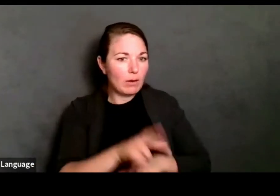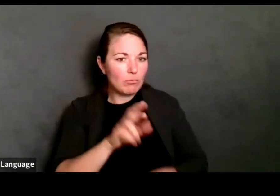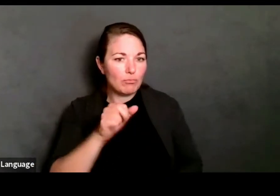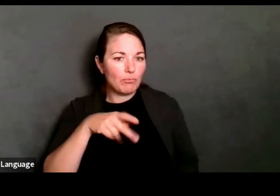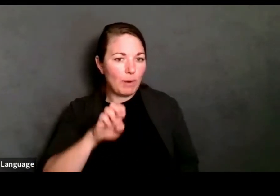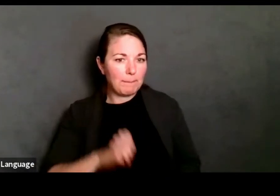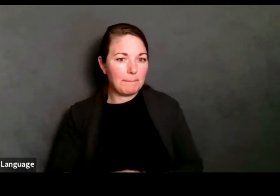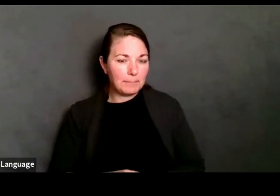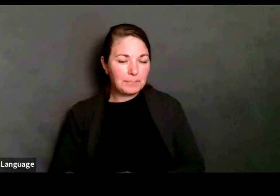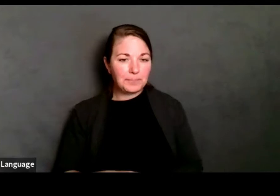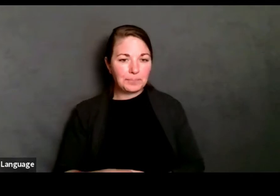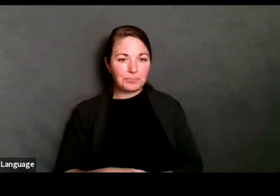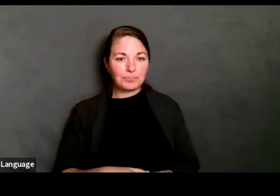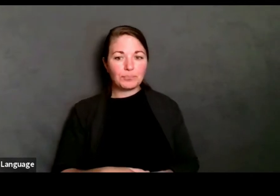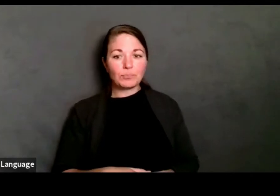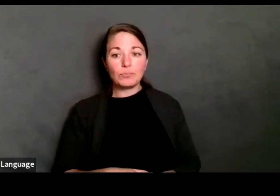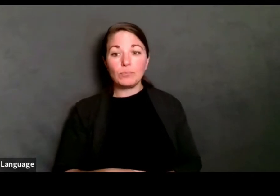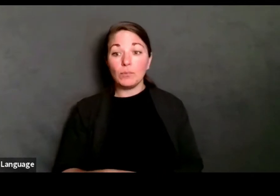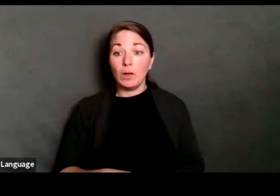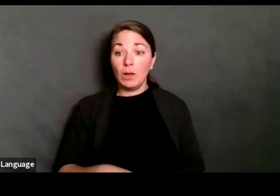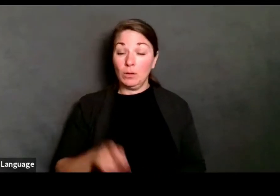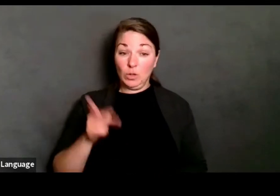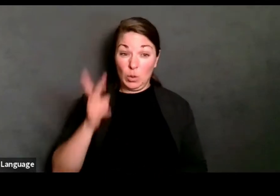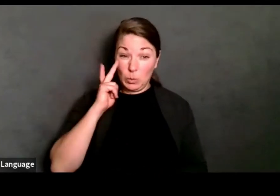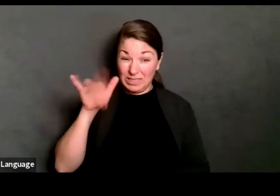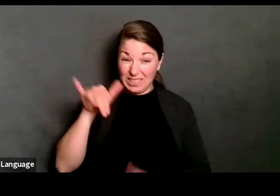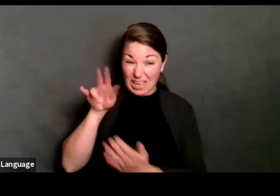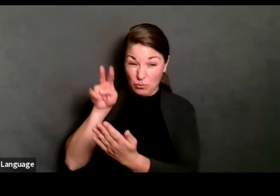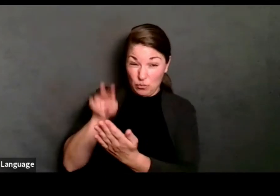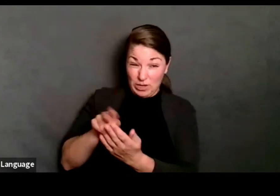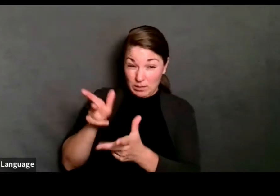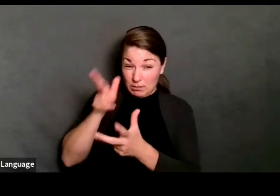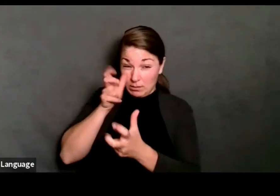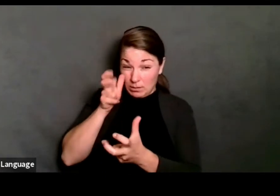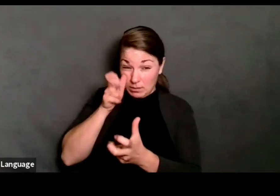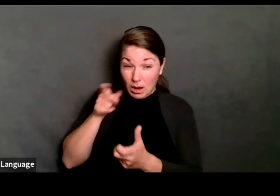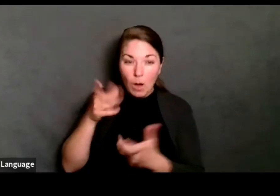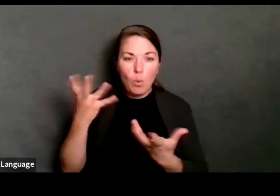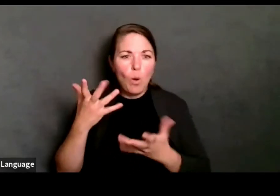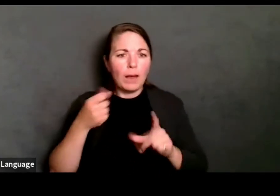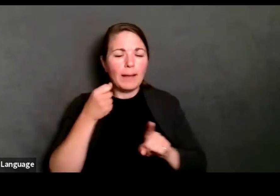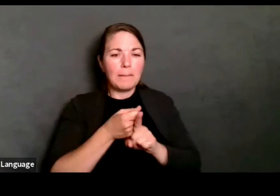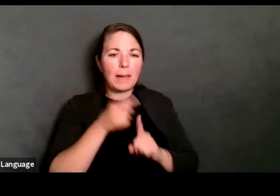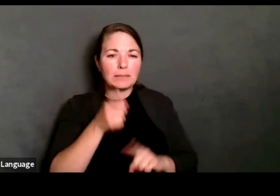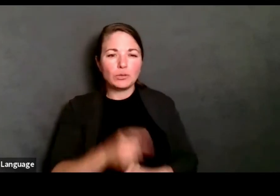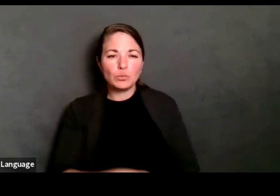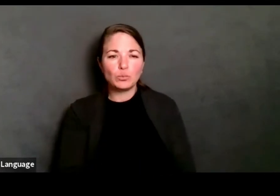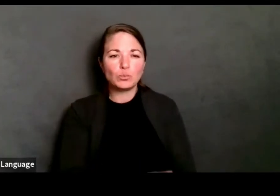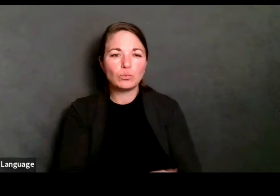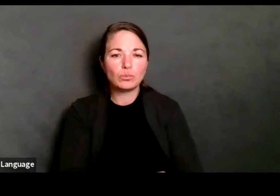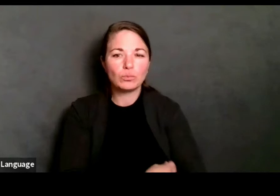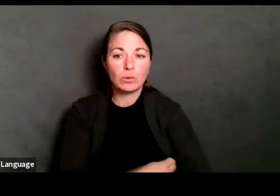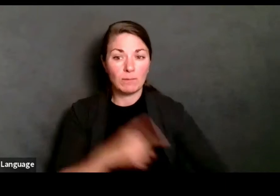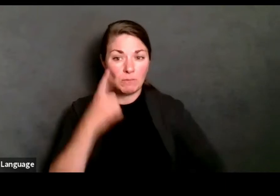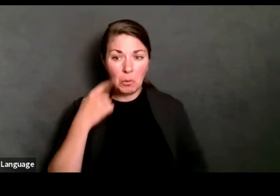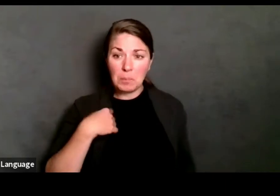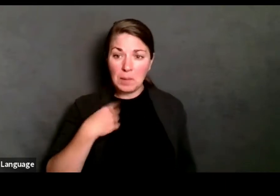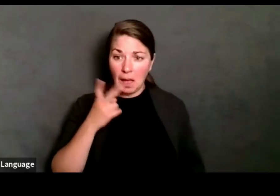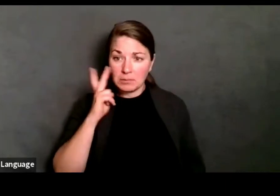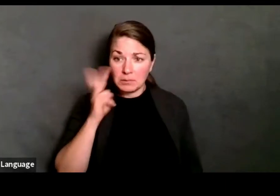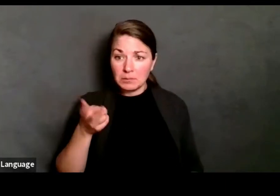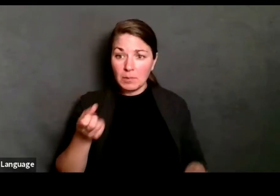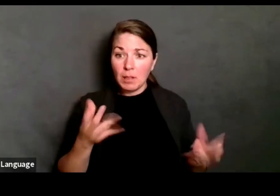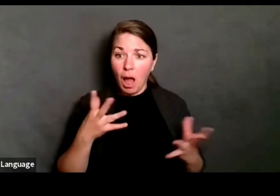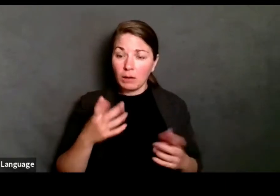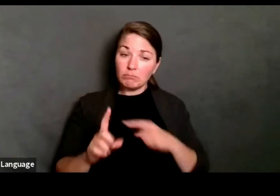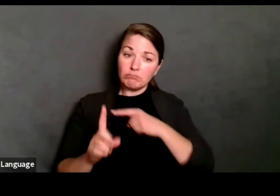When you hear that, what stands out for you? For me, I notice a lot of